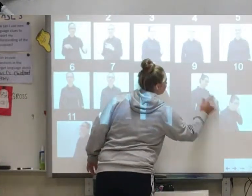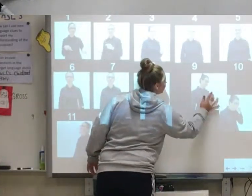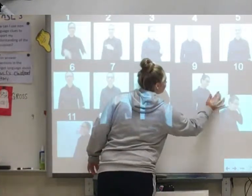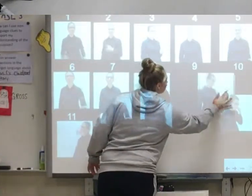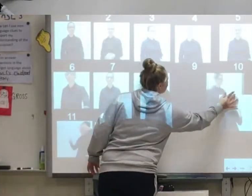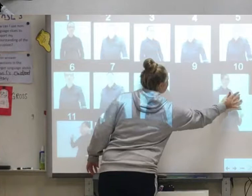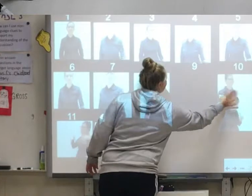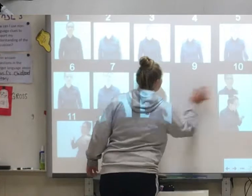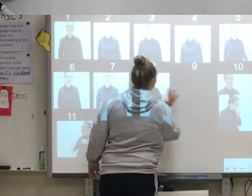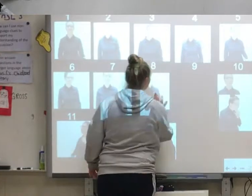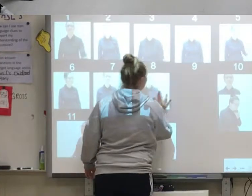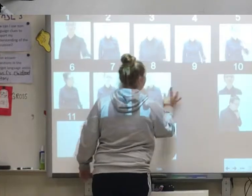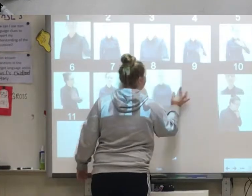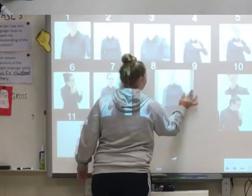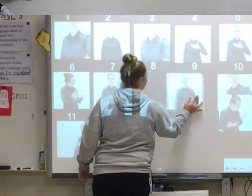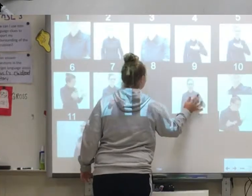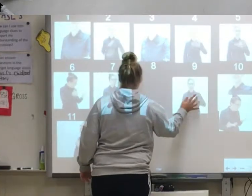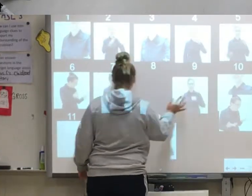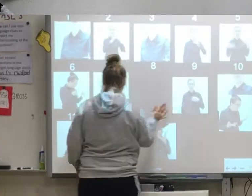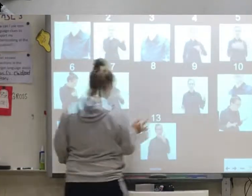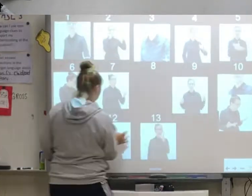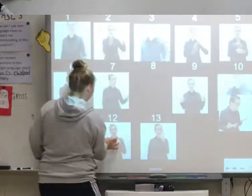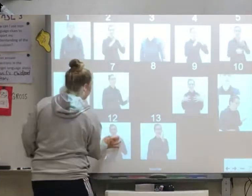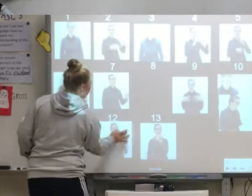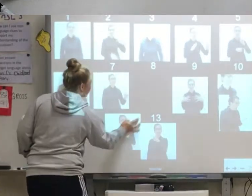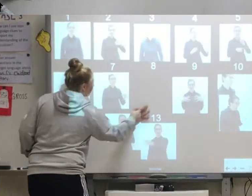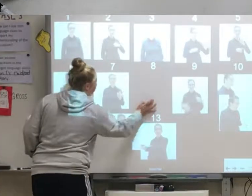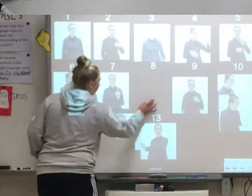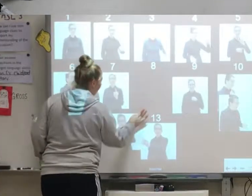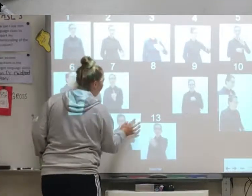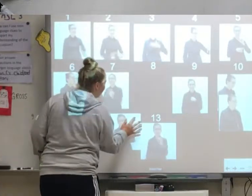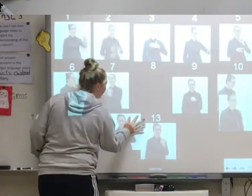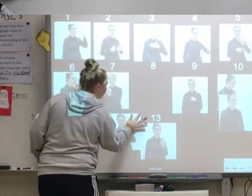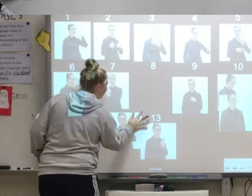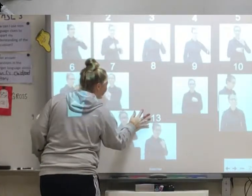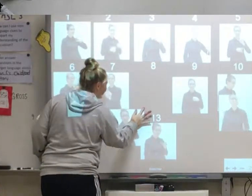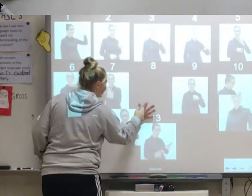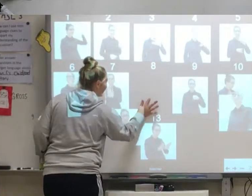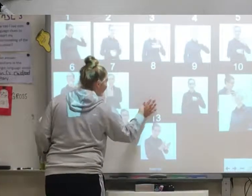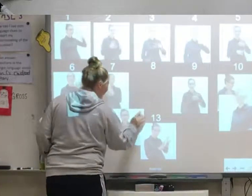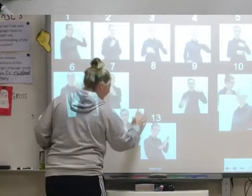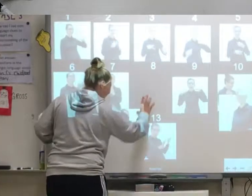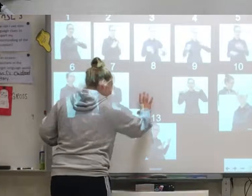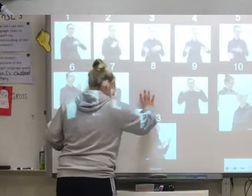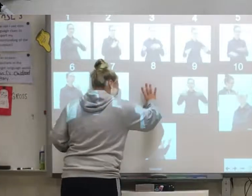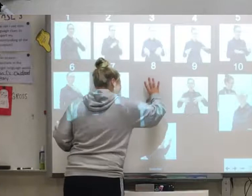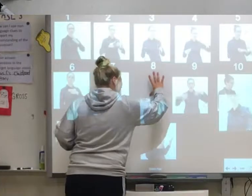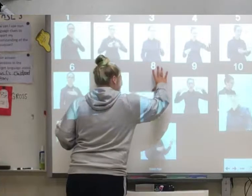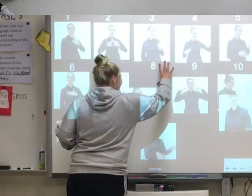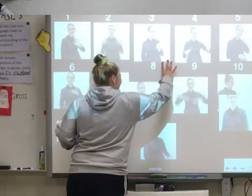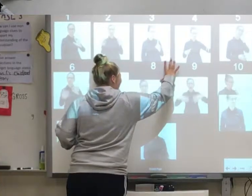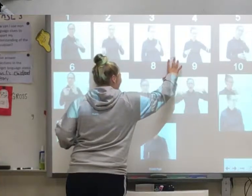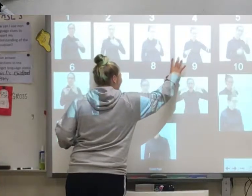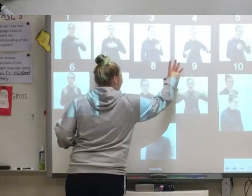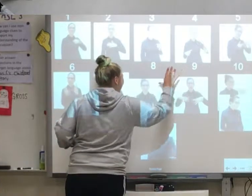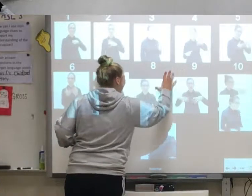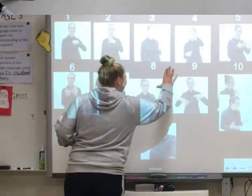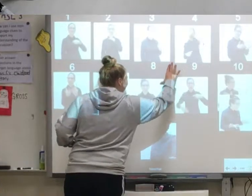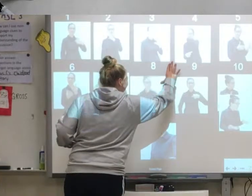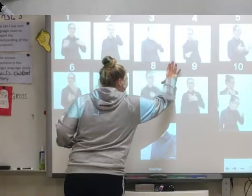9. Yes, and then put 12 and 8, And then, and then move everything else down. you ain't gotta bear down so Come hard. on now. You have not a problem. Shut